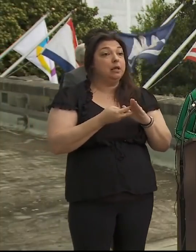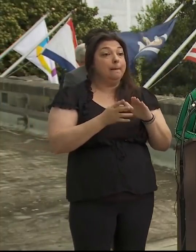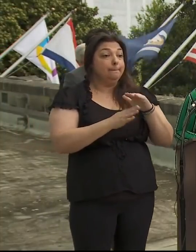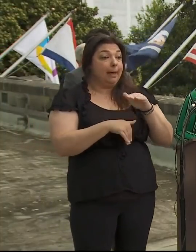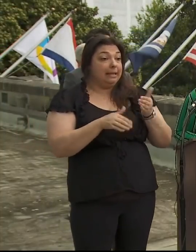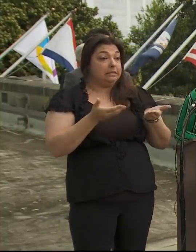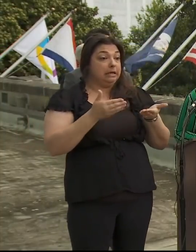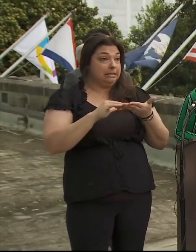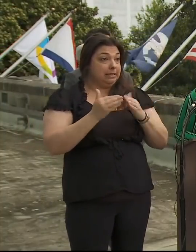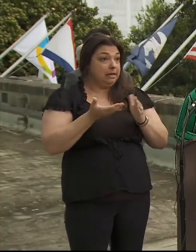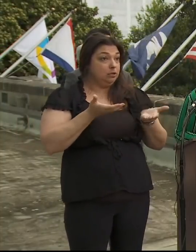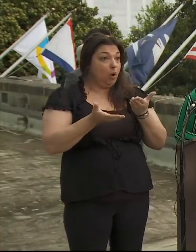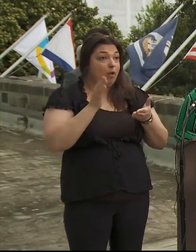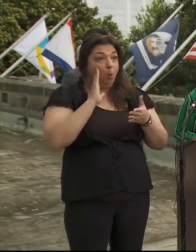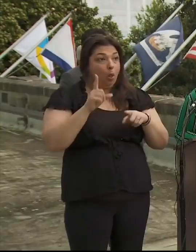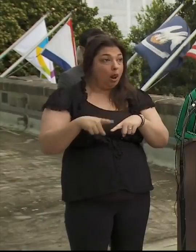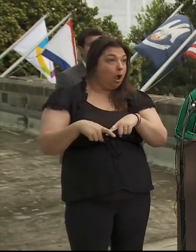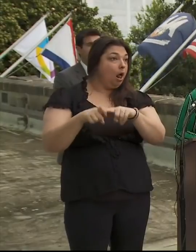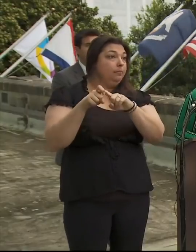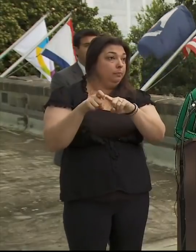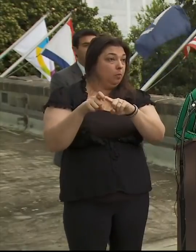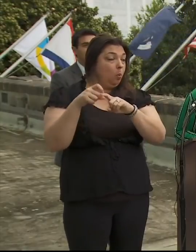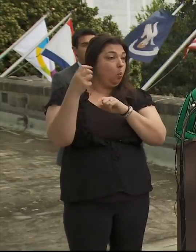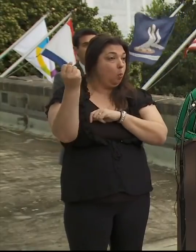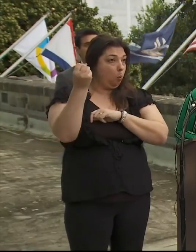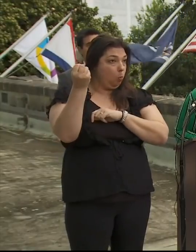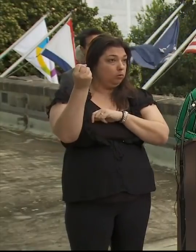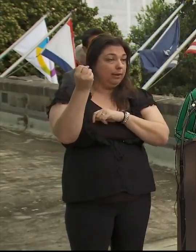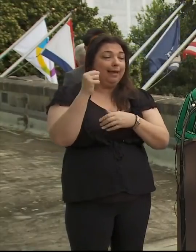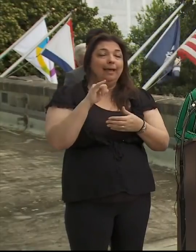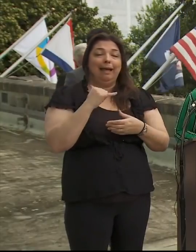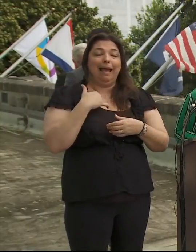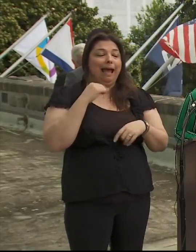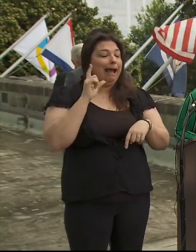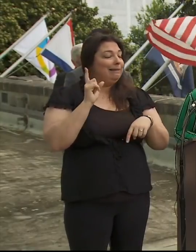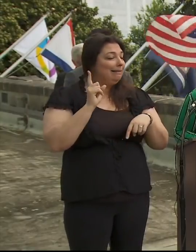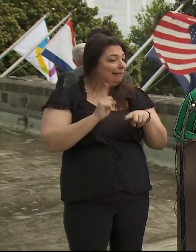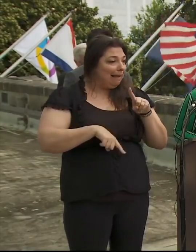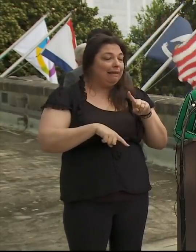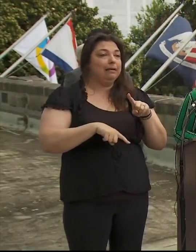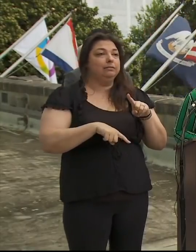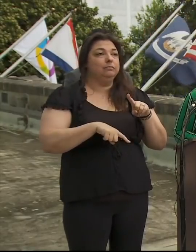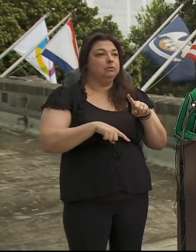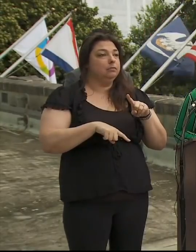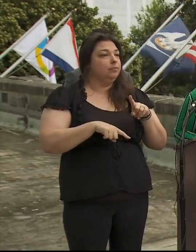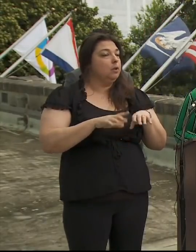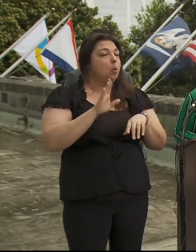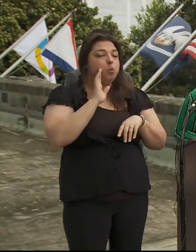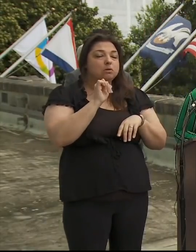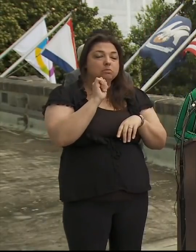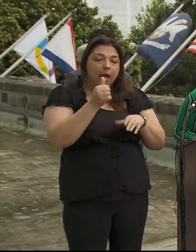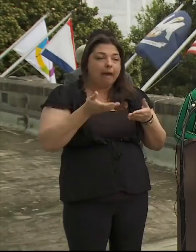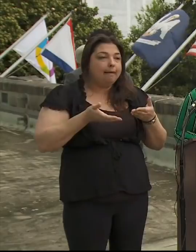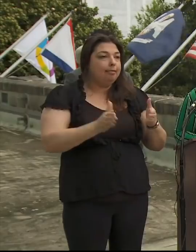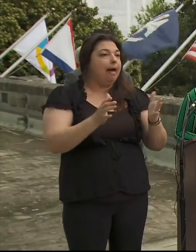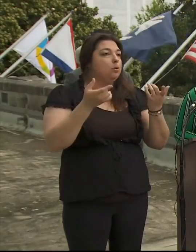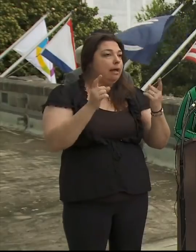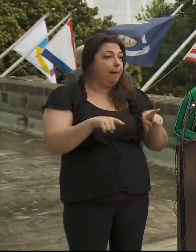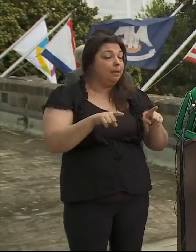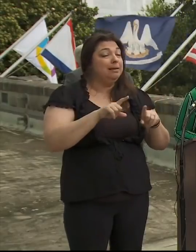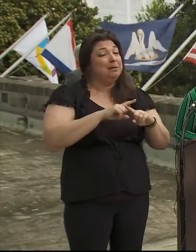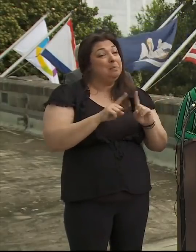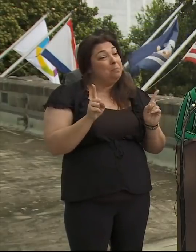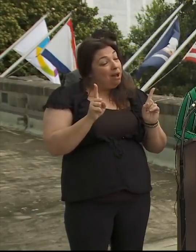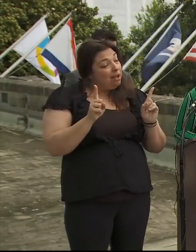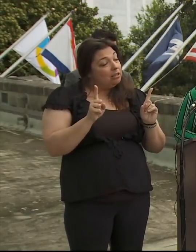services will come to a screeching halt. And that is something that I cannot and will not allow to happen. But it puts